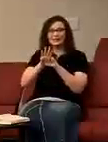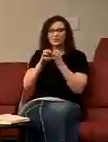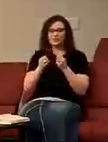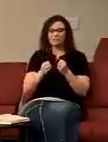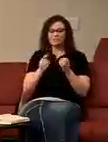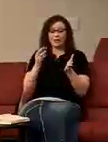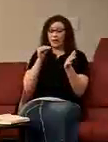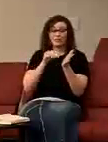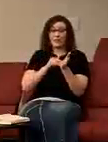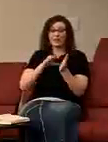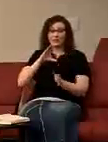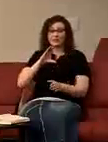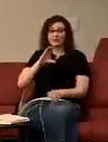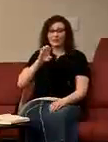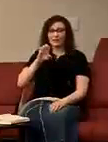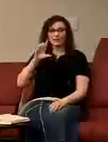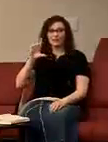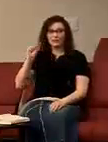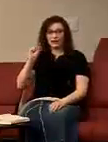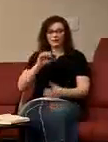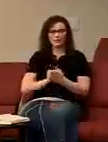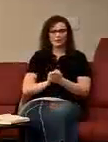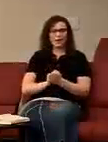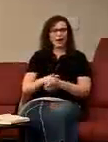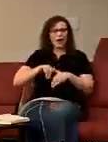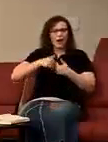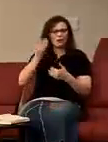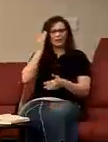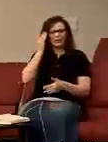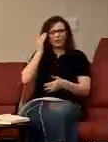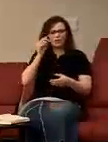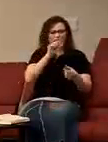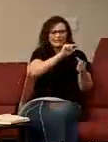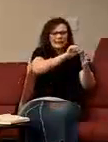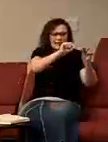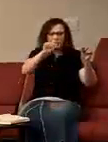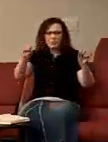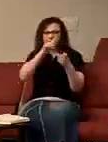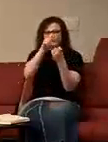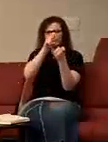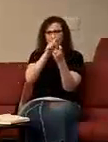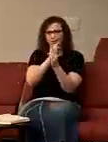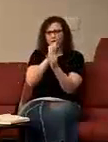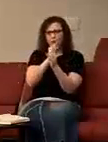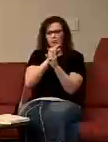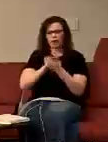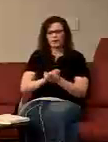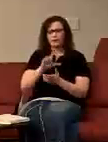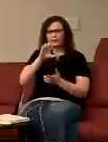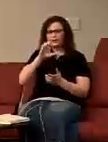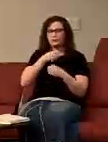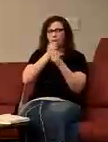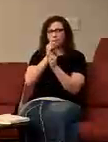this little lens, how do they know to line up exactly right to make a lens? I mean, if it's off just a little bit, it's not going to